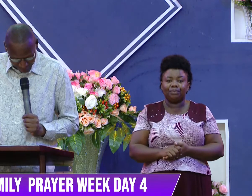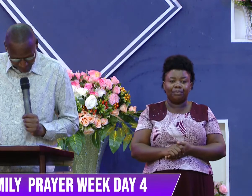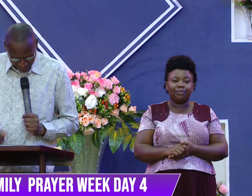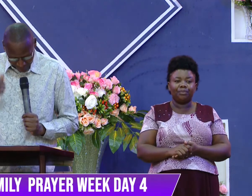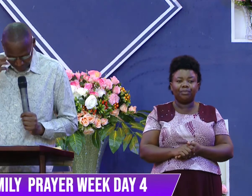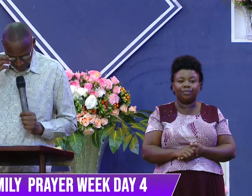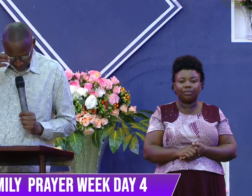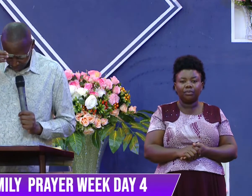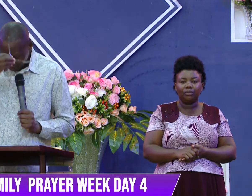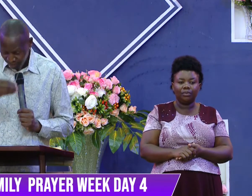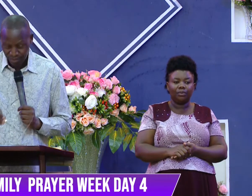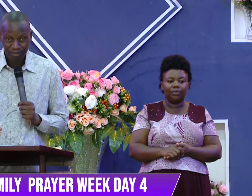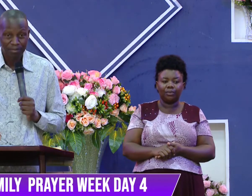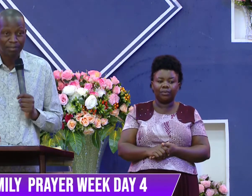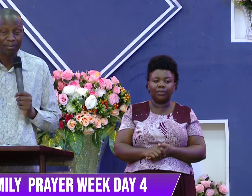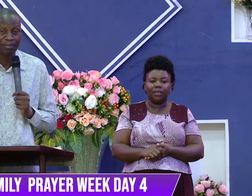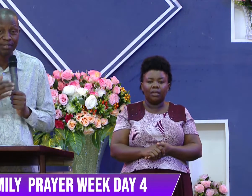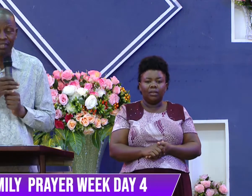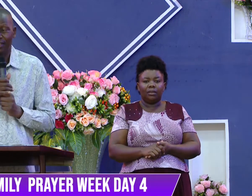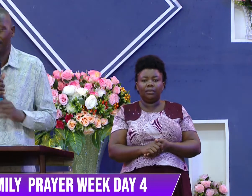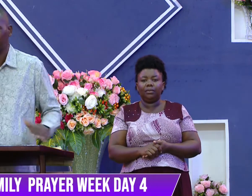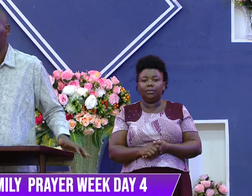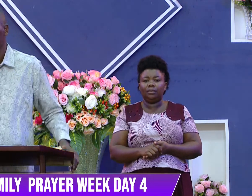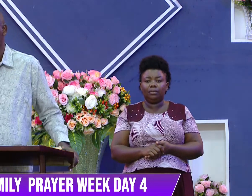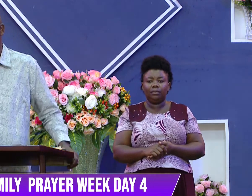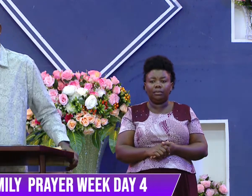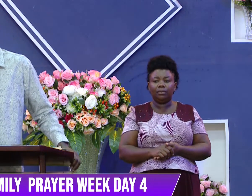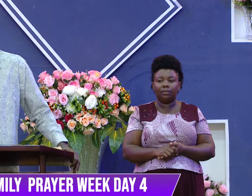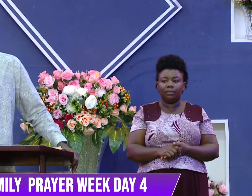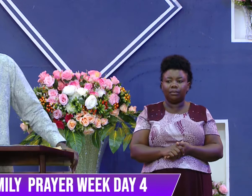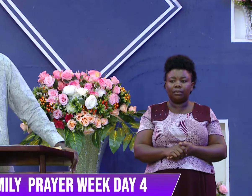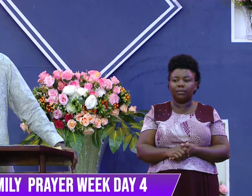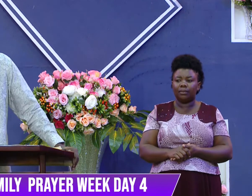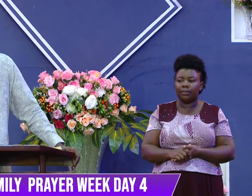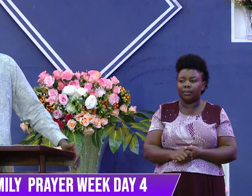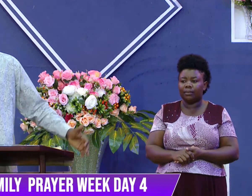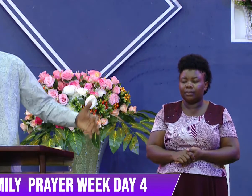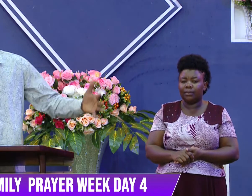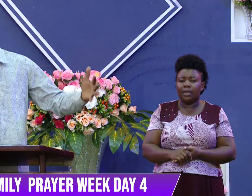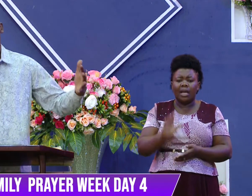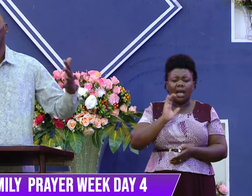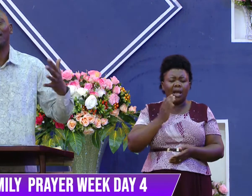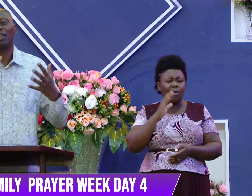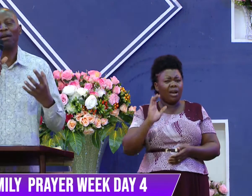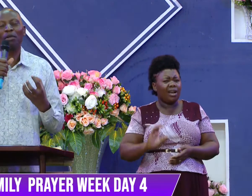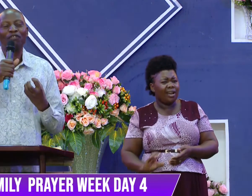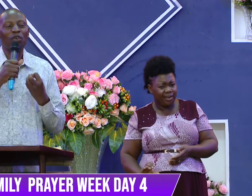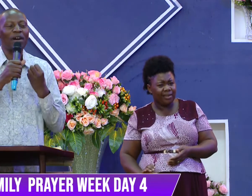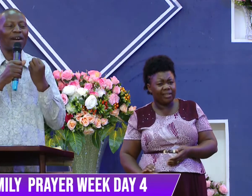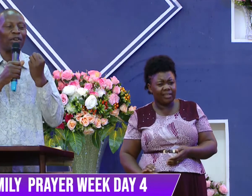of grace, seasoned with salt, so that you may know how to answer everyone.